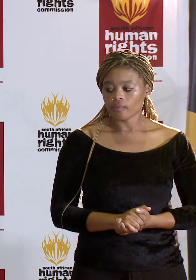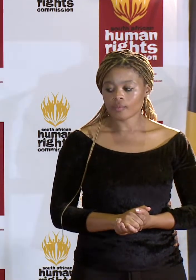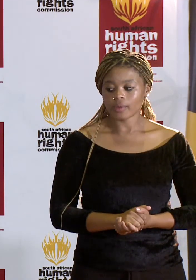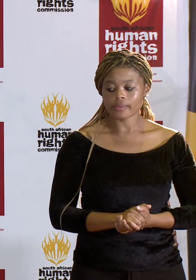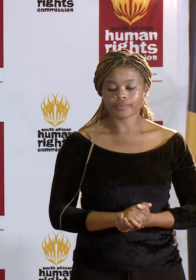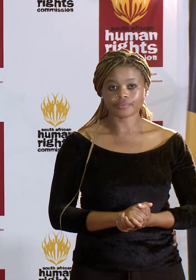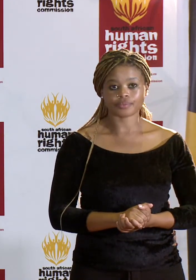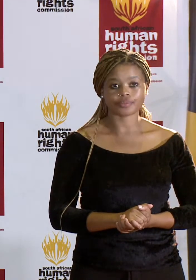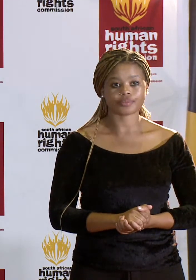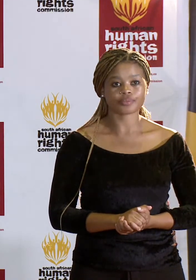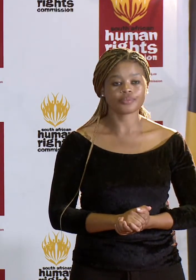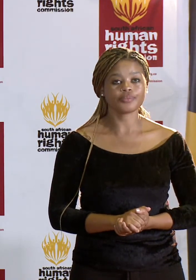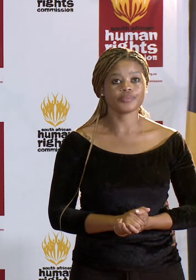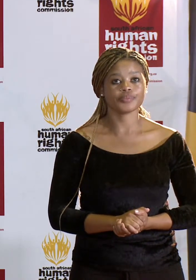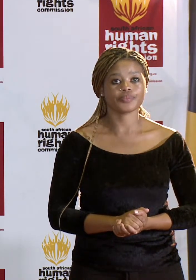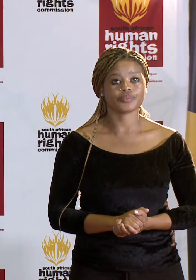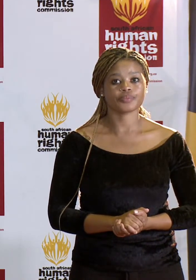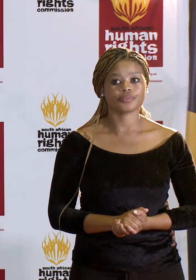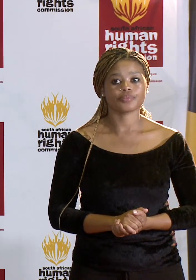Diapotisa,